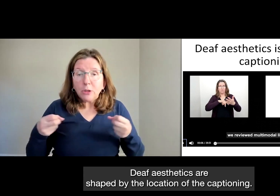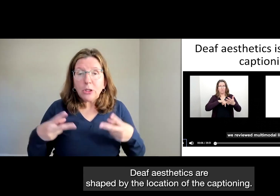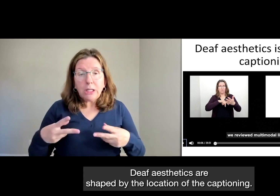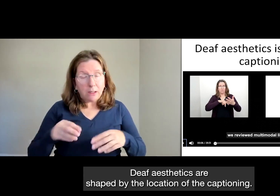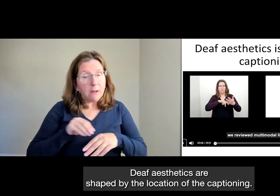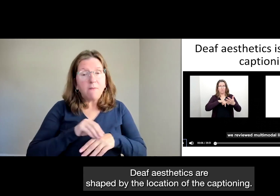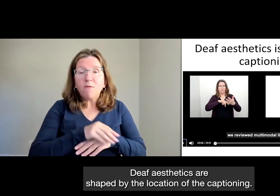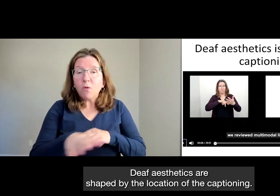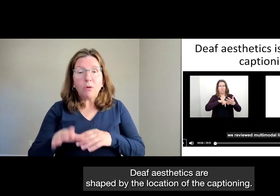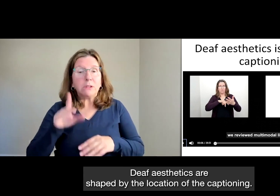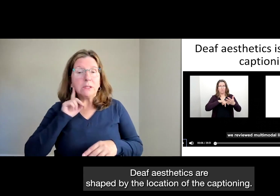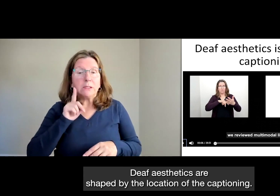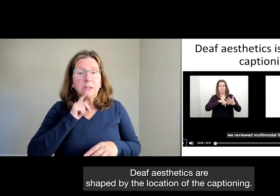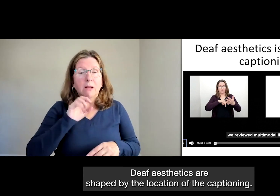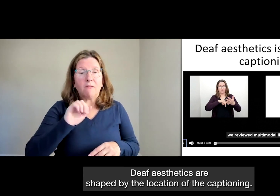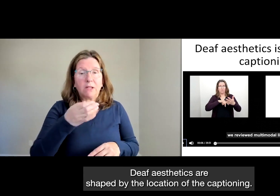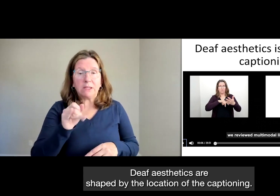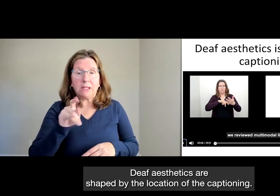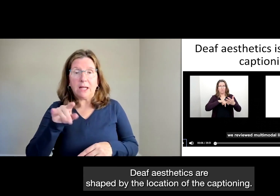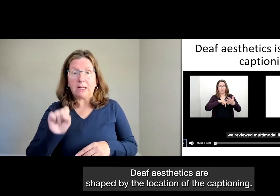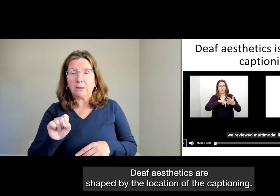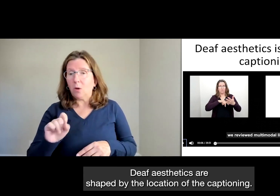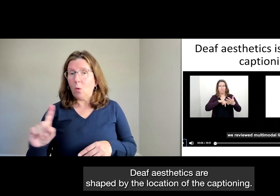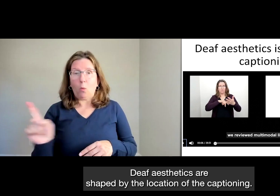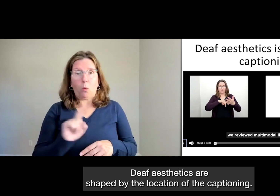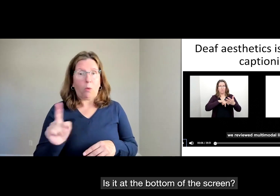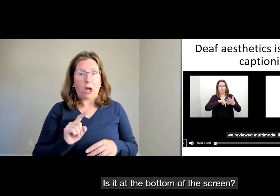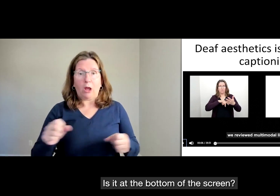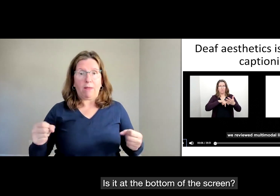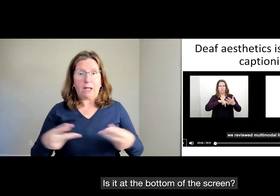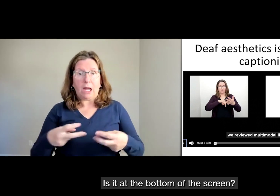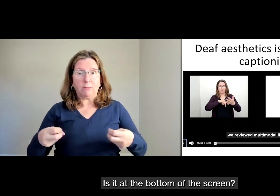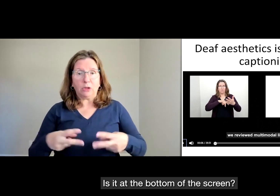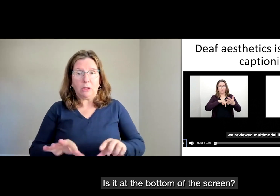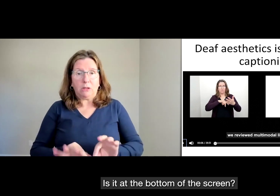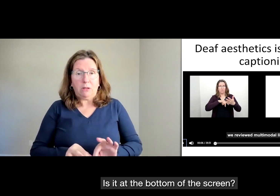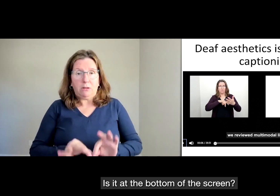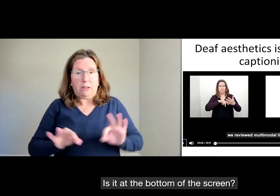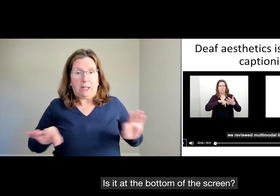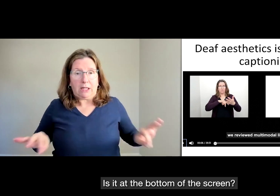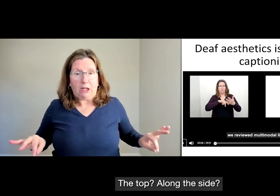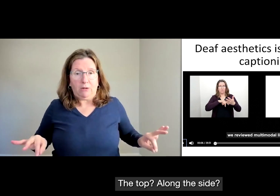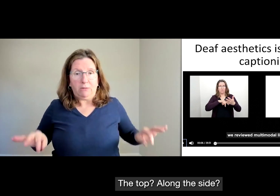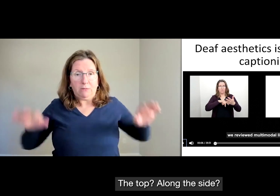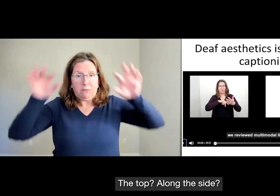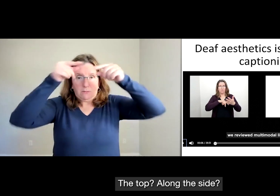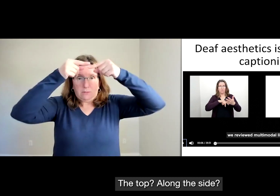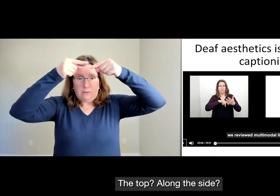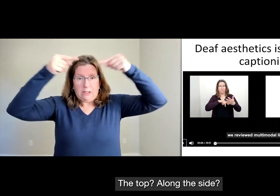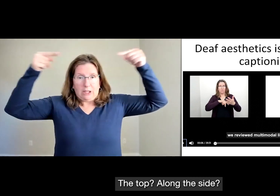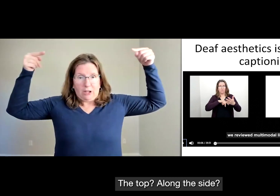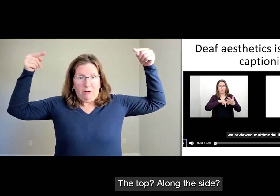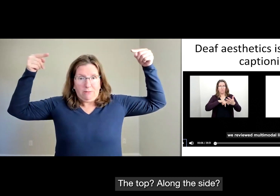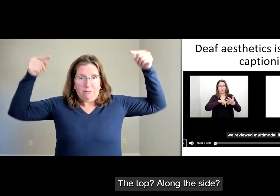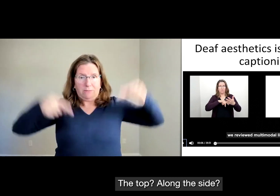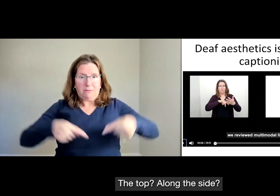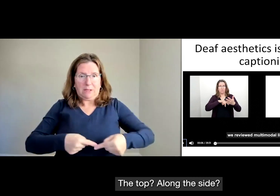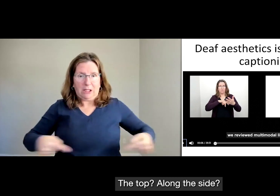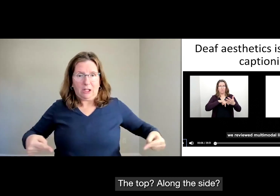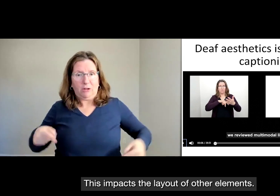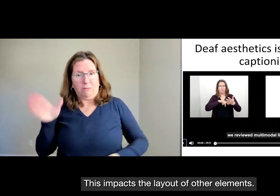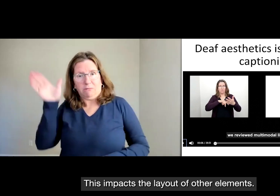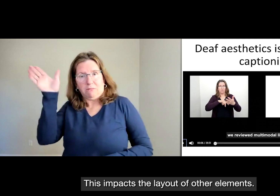Deaf aesthetics are shaped by the location of the captioning. Is it at the bottom of the screen, the top, along the